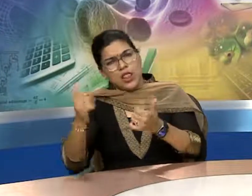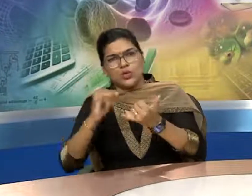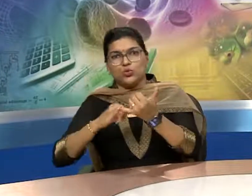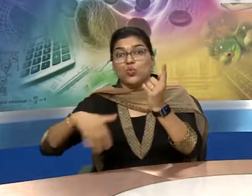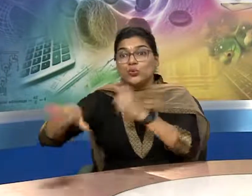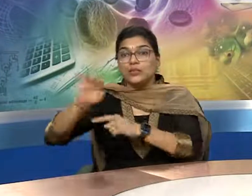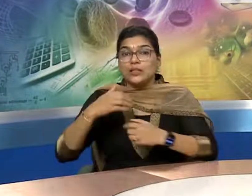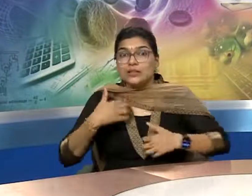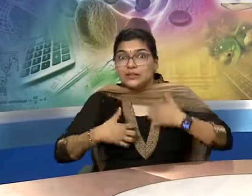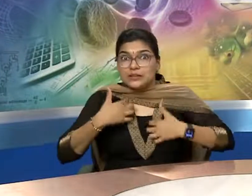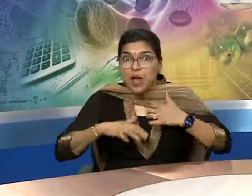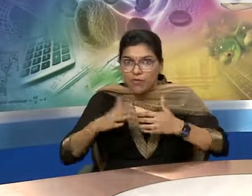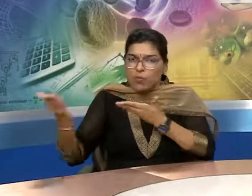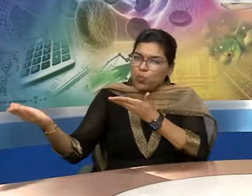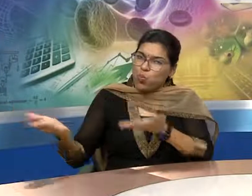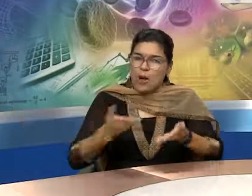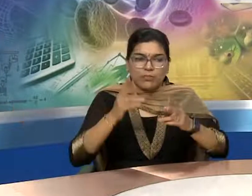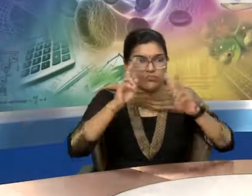all socialized recorded thoughts.